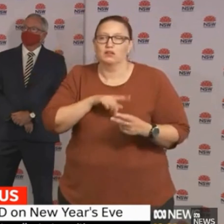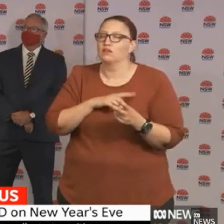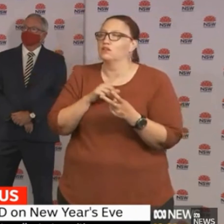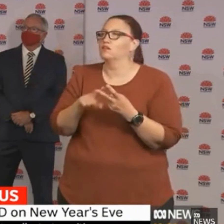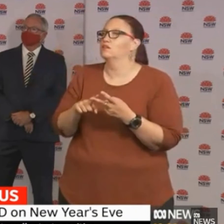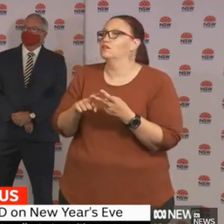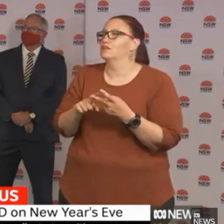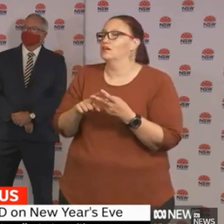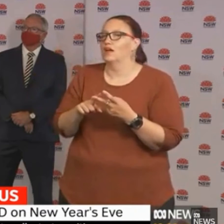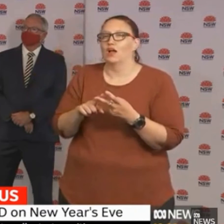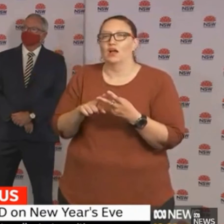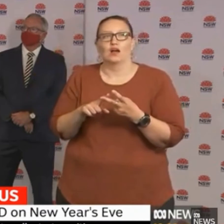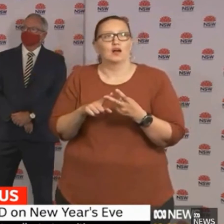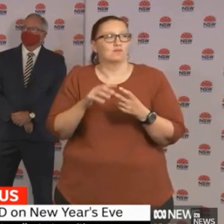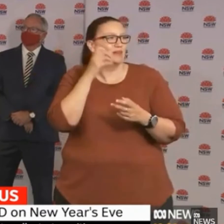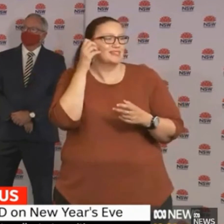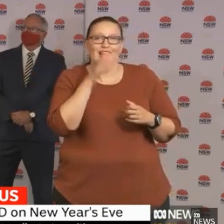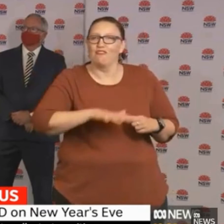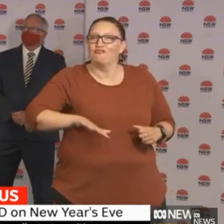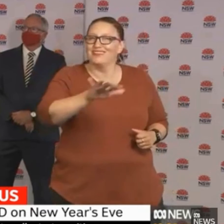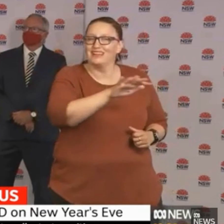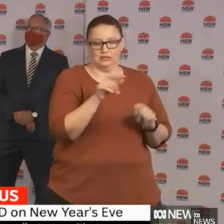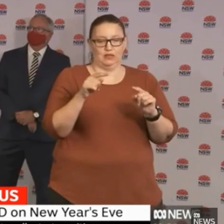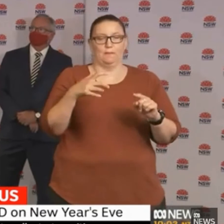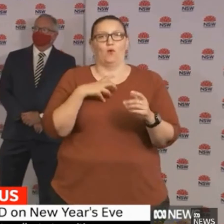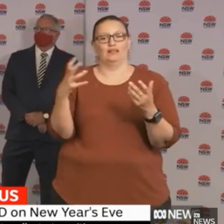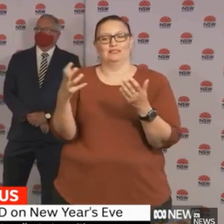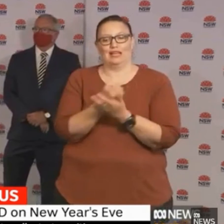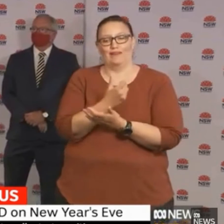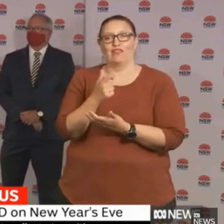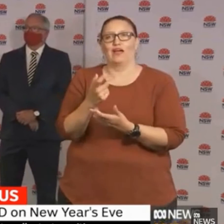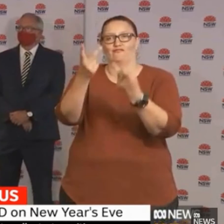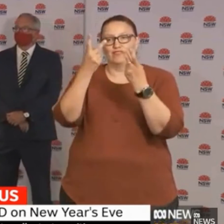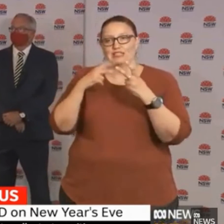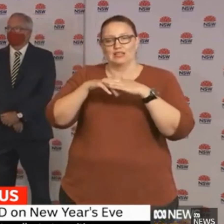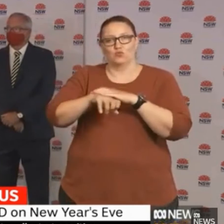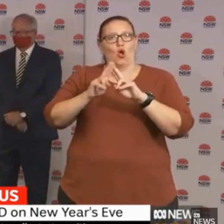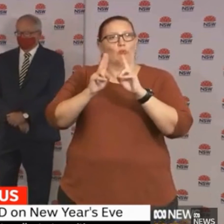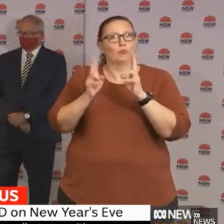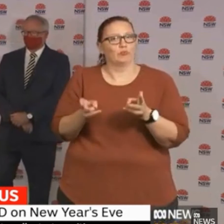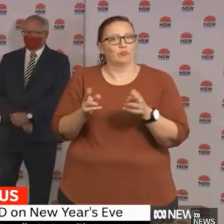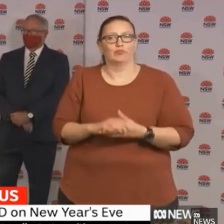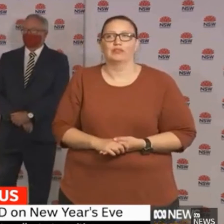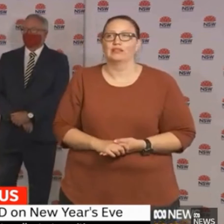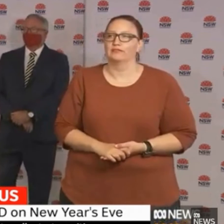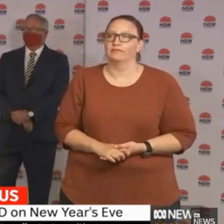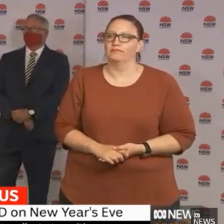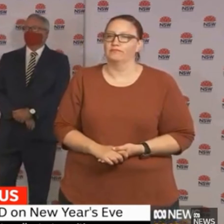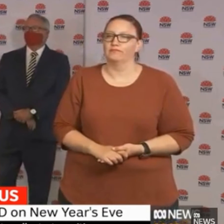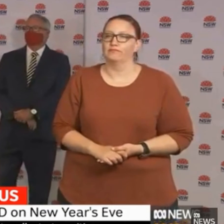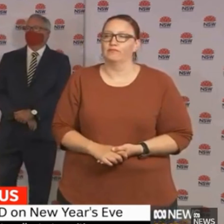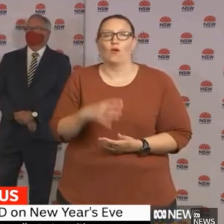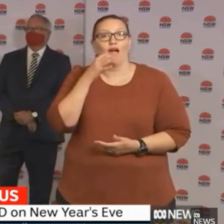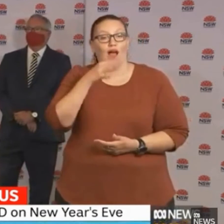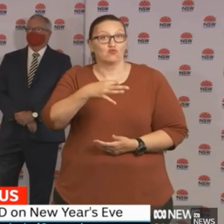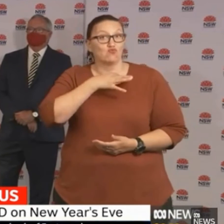got an area a reserve, that is a safer environment than having people congregate. This is a balancing risk, and we ask